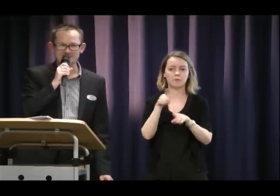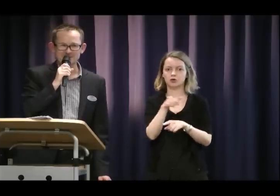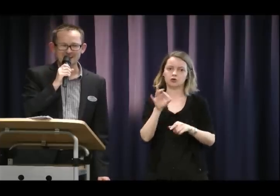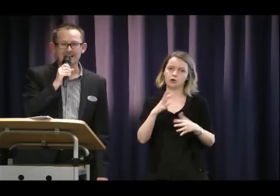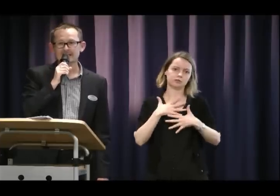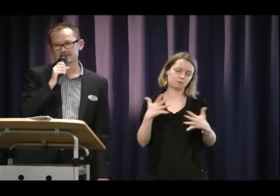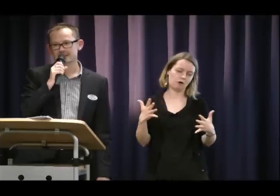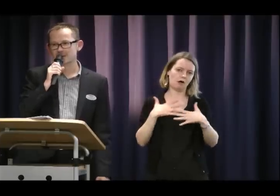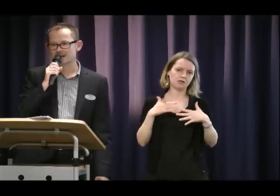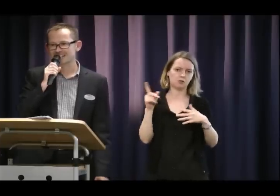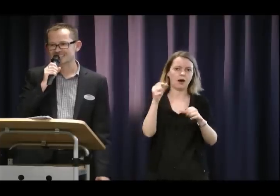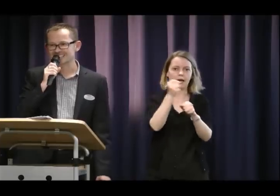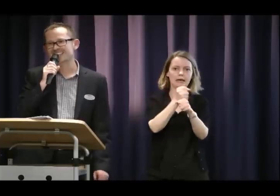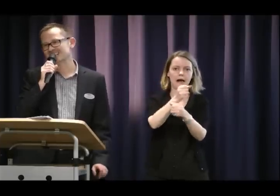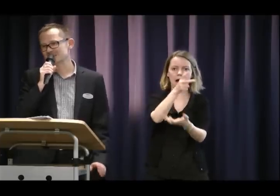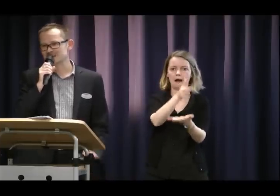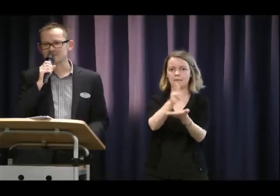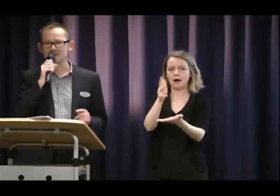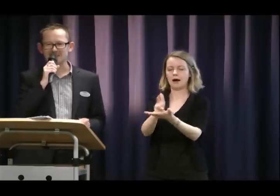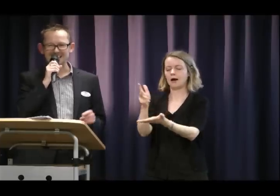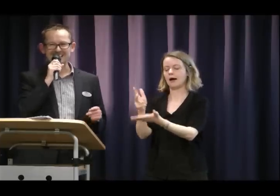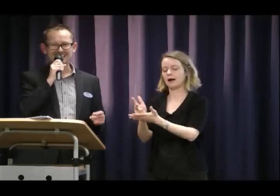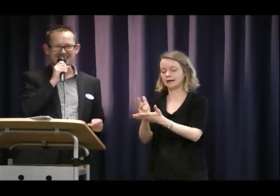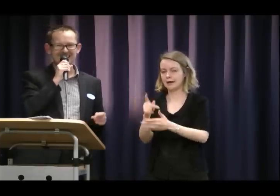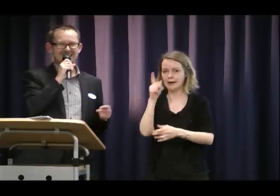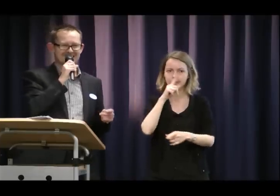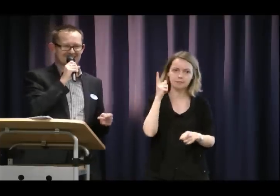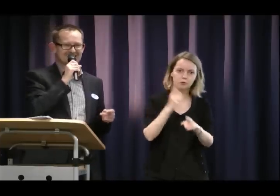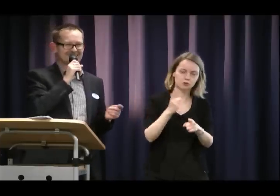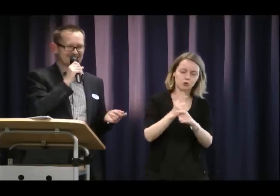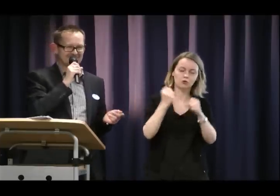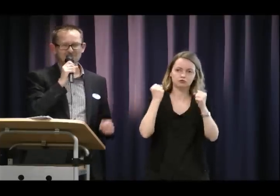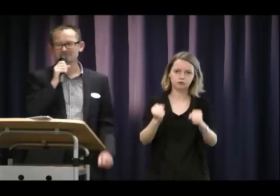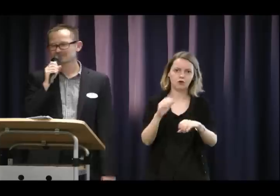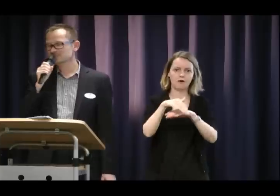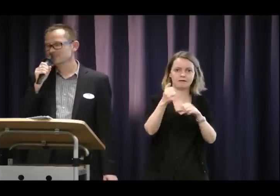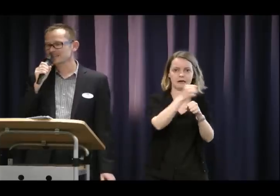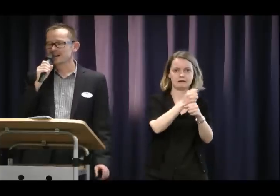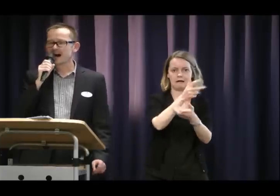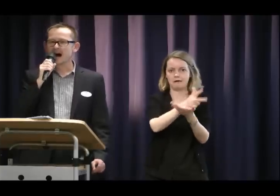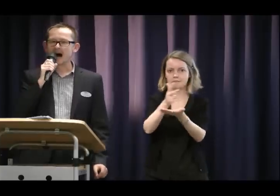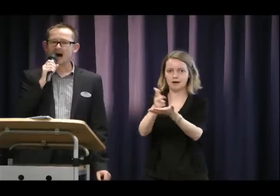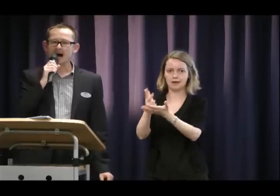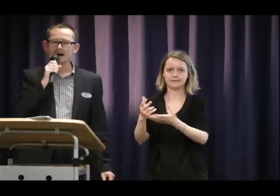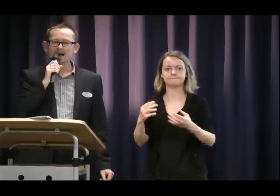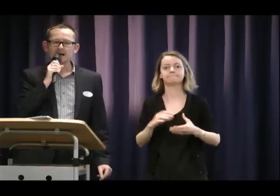biggest one so far, is car parking. That keeps coming up again and again and again and again.